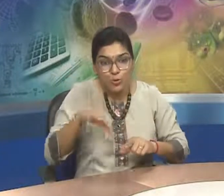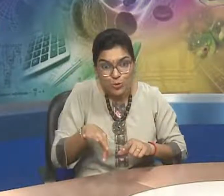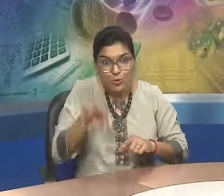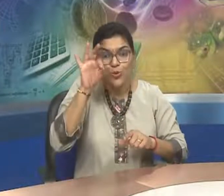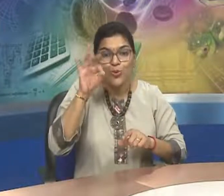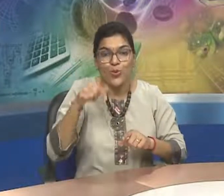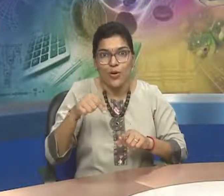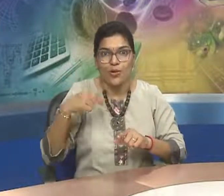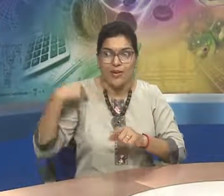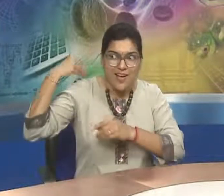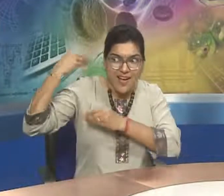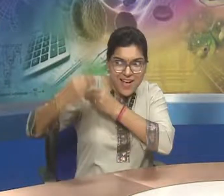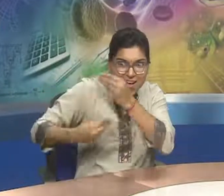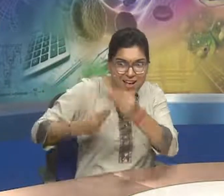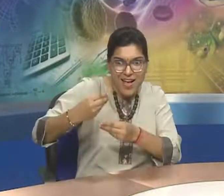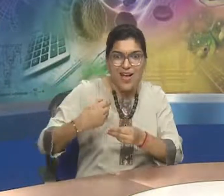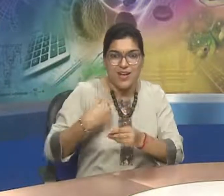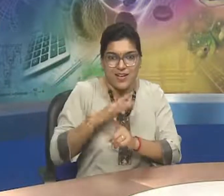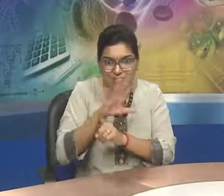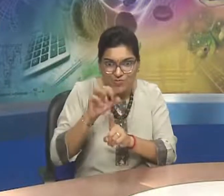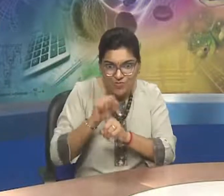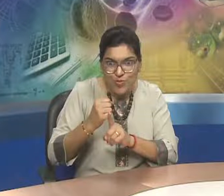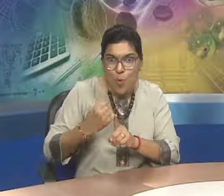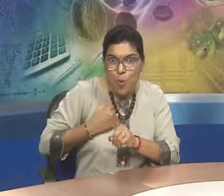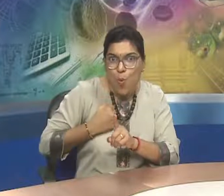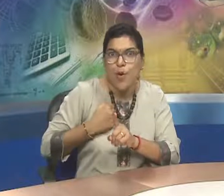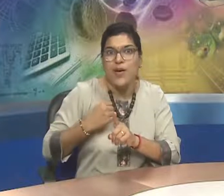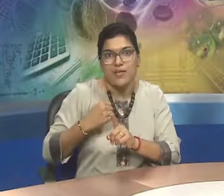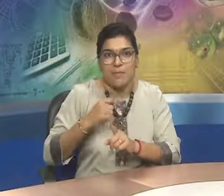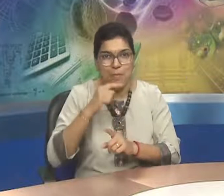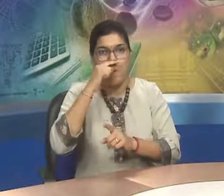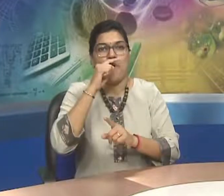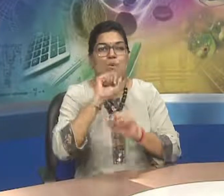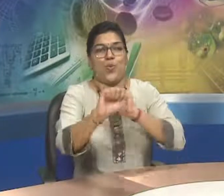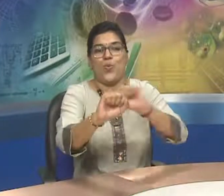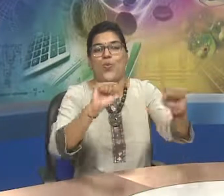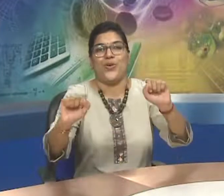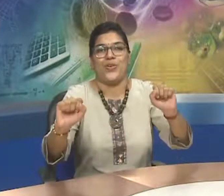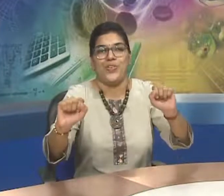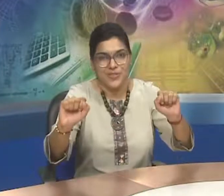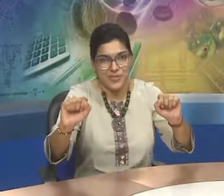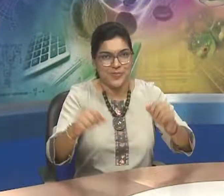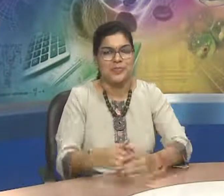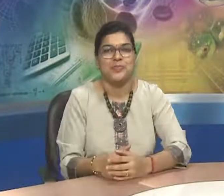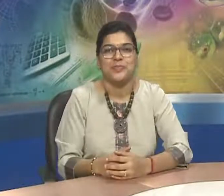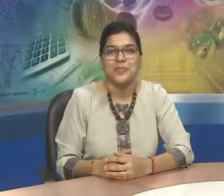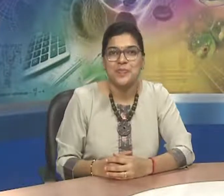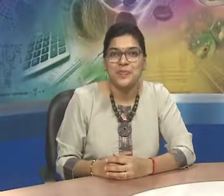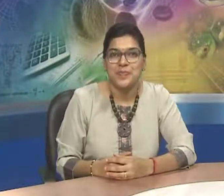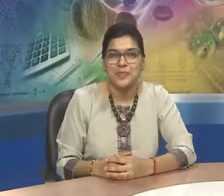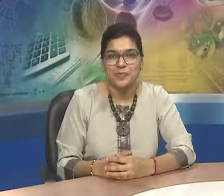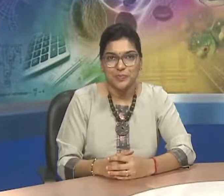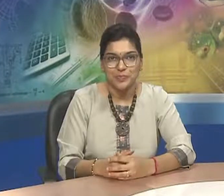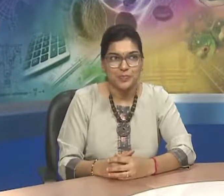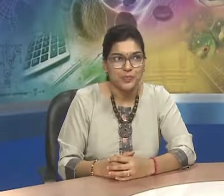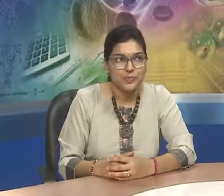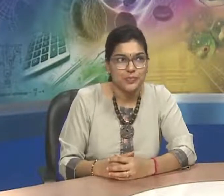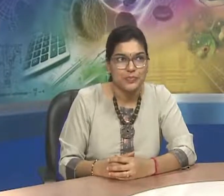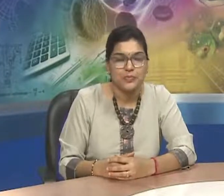And we all people take pride in our own language and